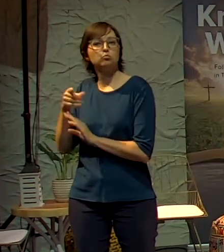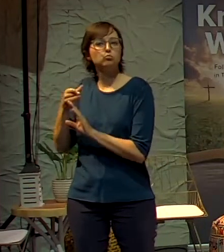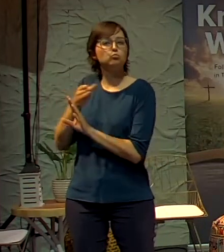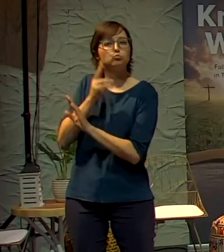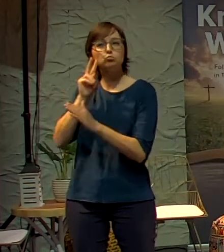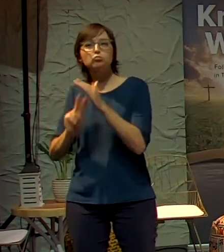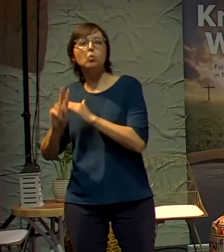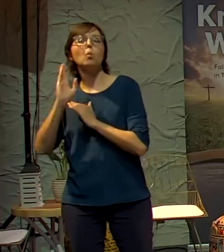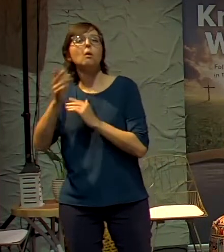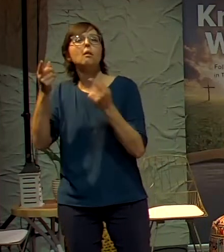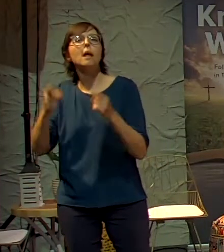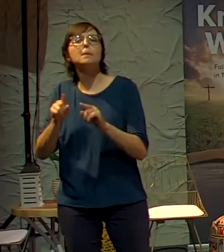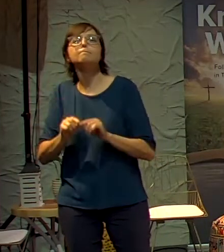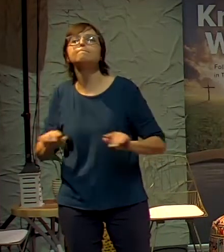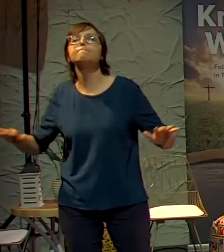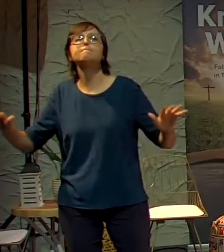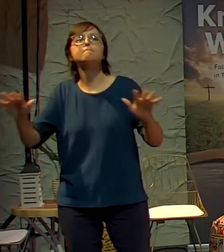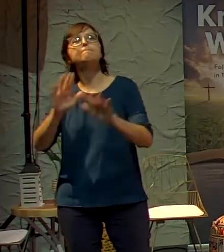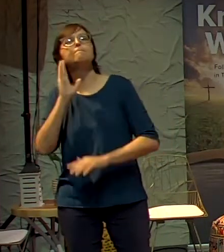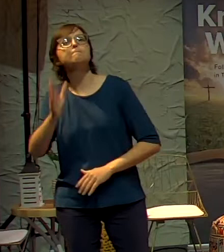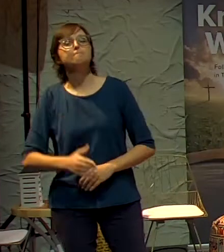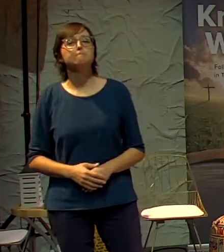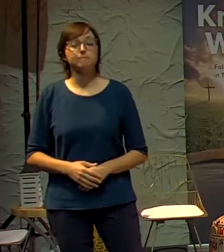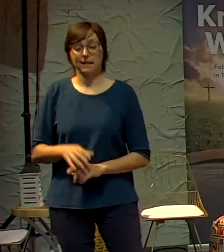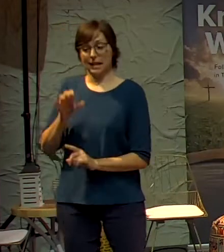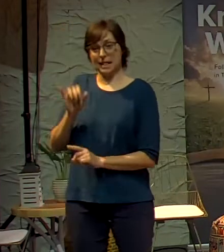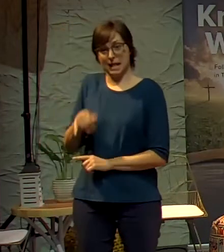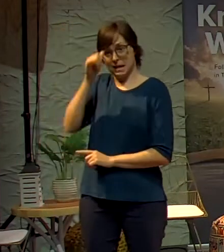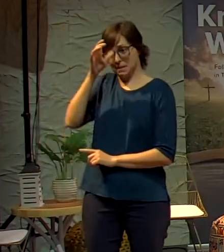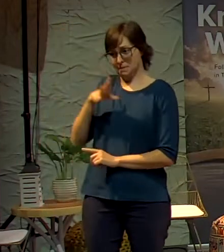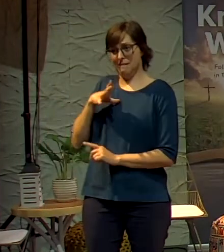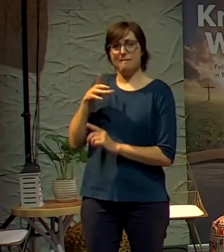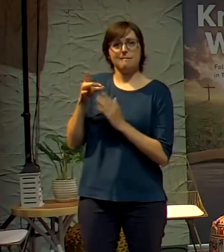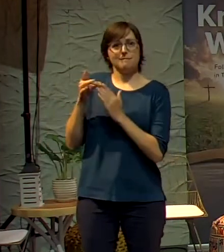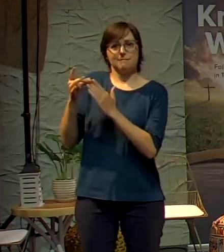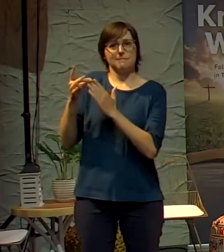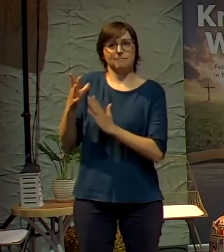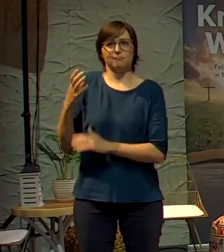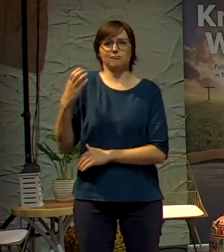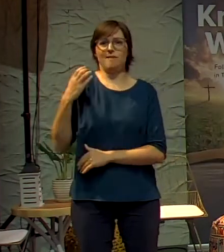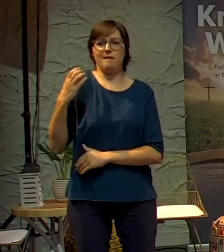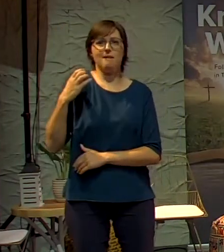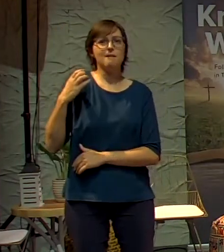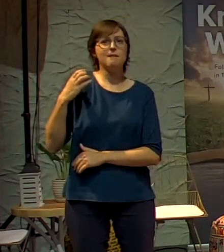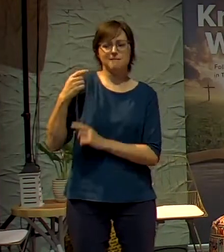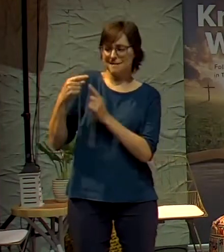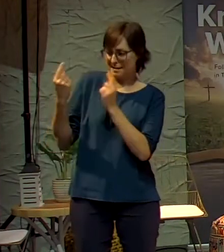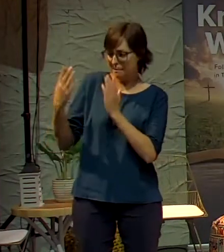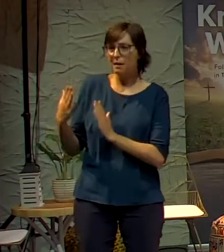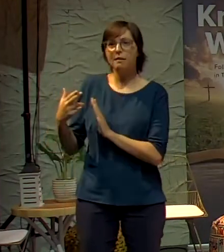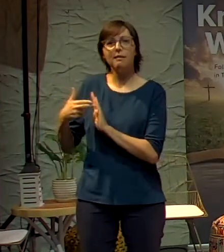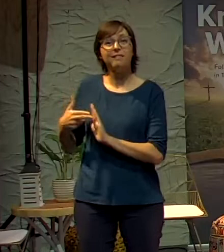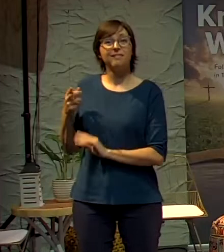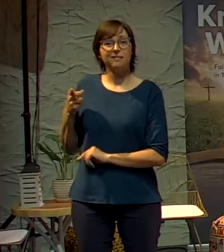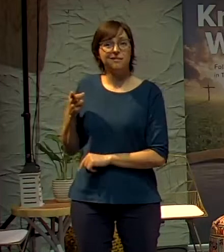happen all over. This guy is on the vanguard, this captain, this enemy, this officer. He